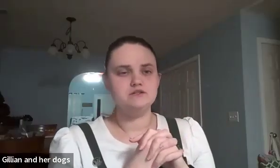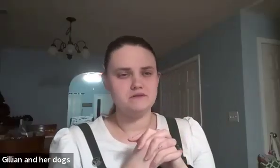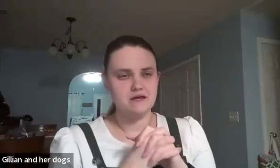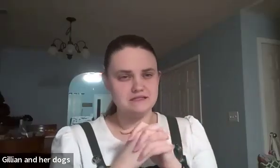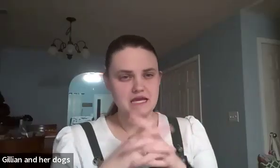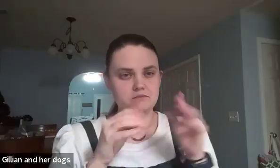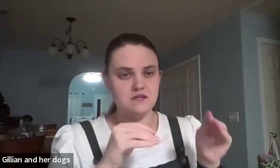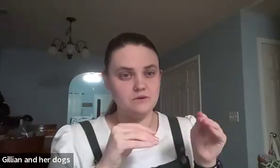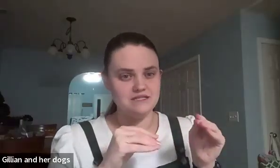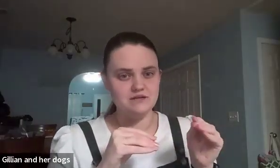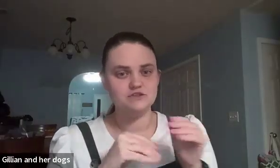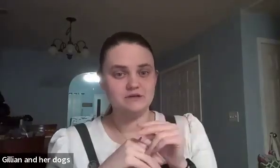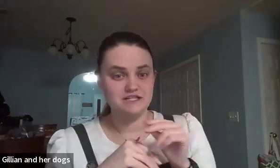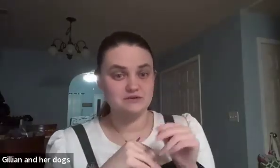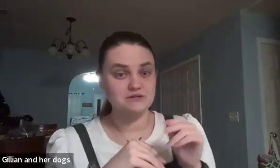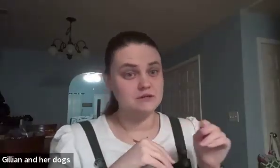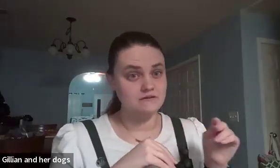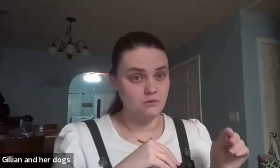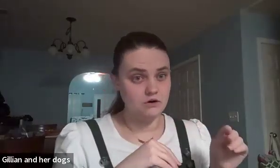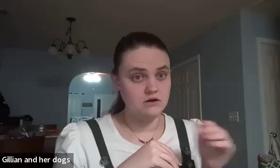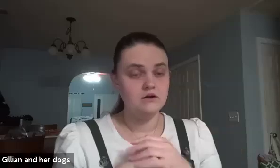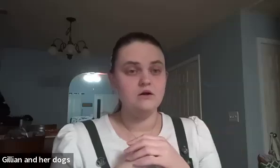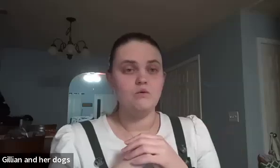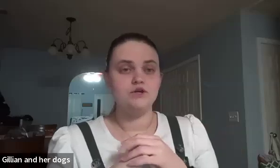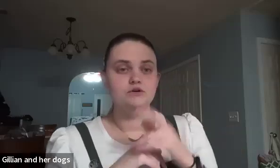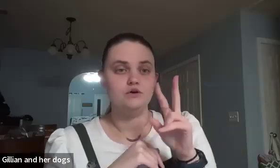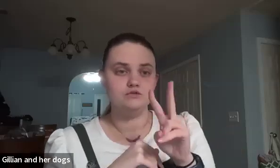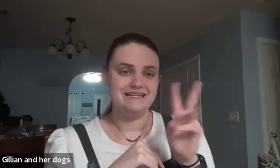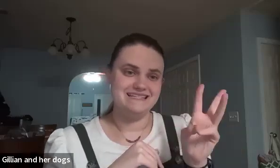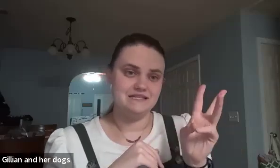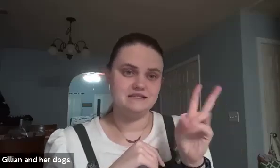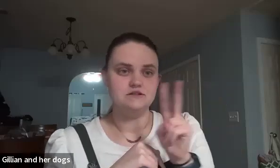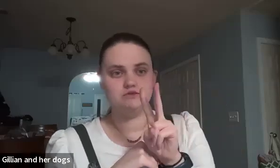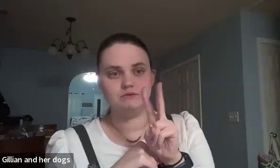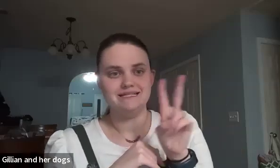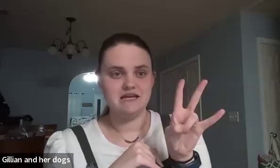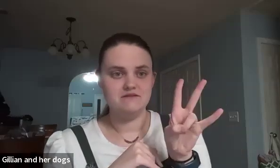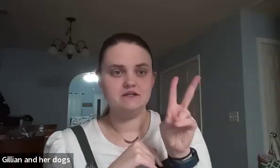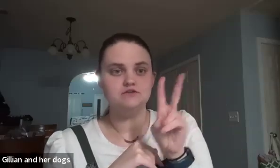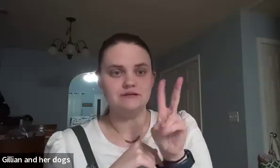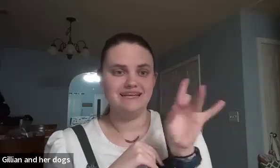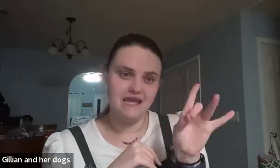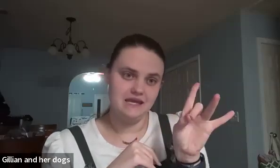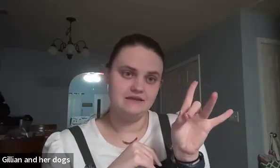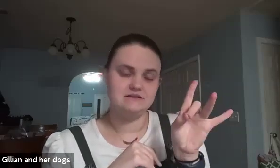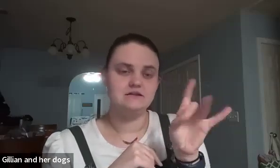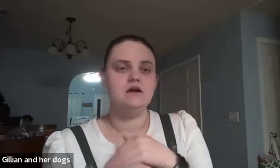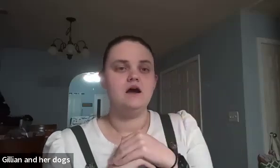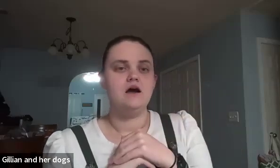doing that same thing we did with 22 and 24, where you go 26, 27, 28.